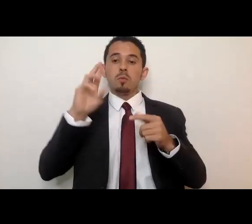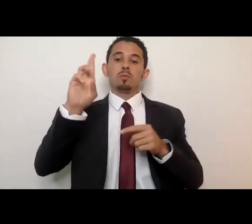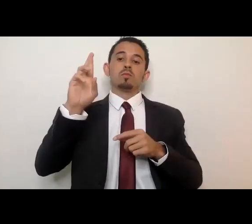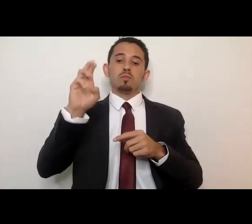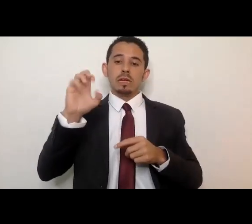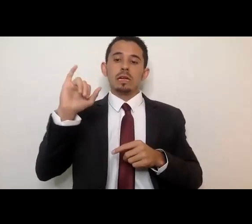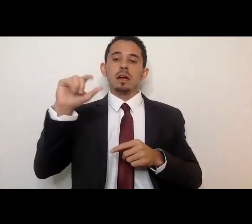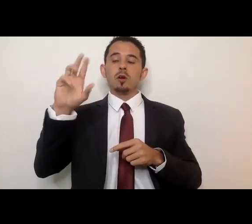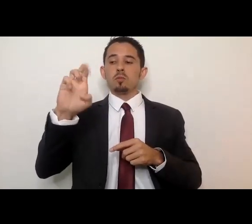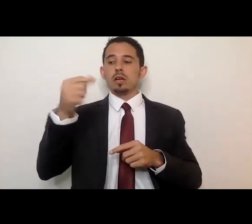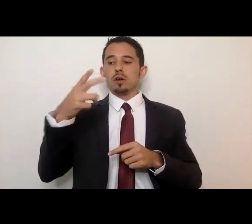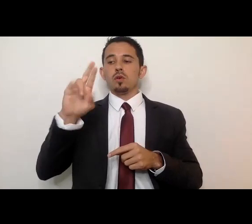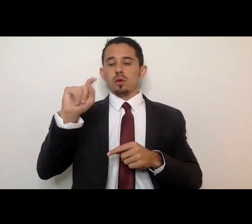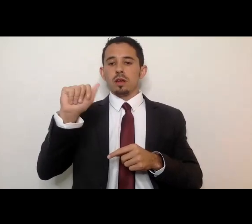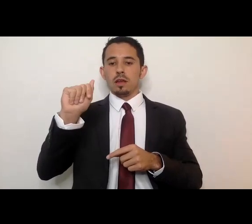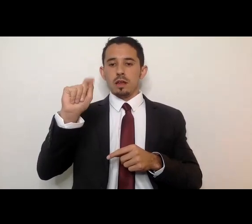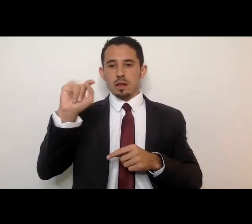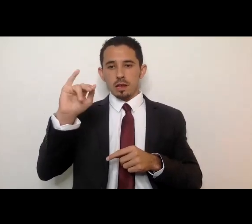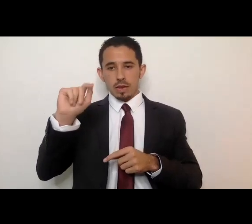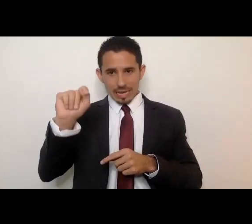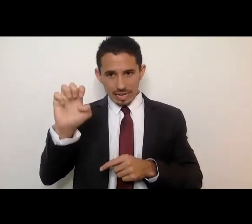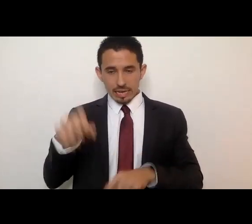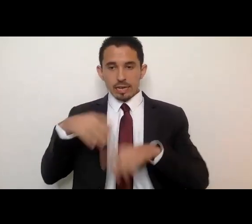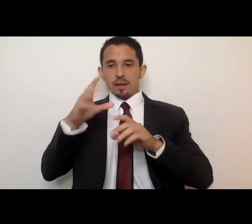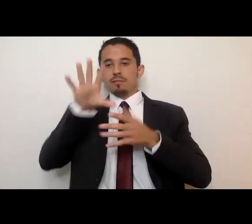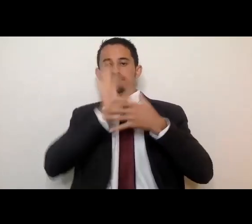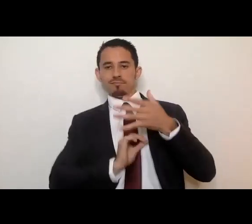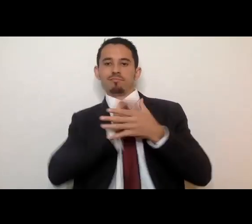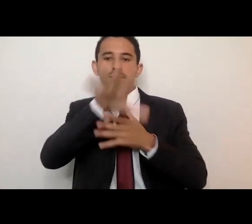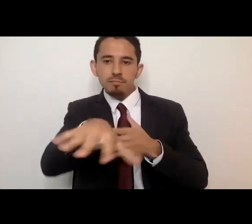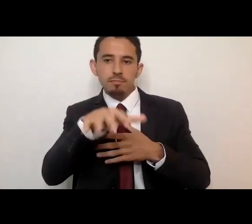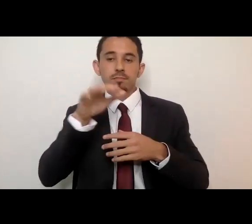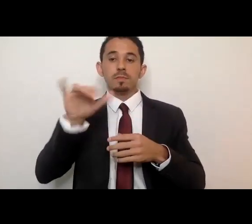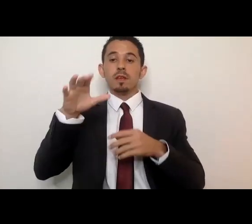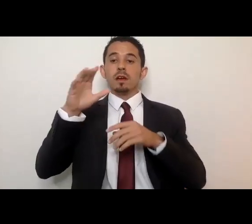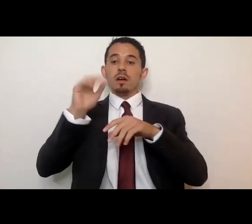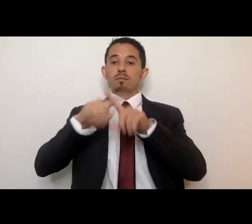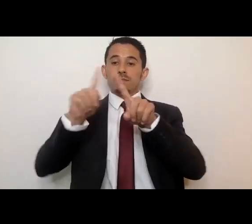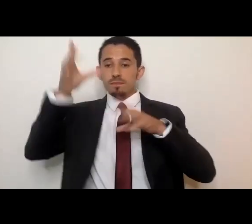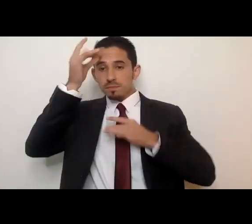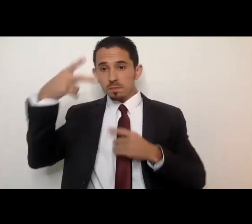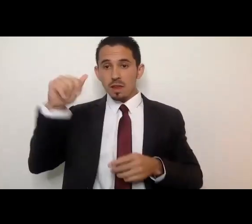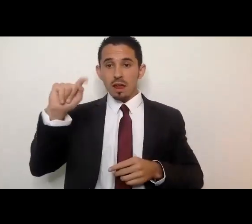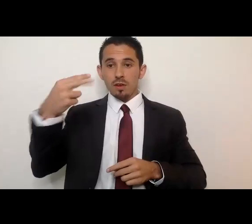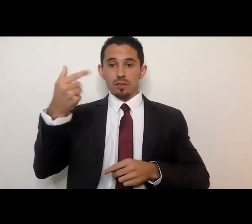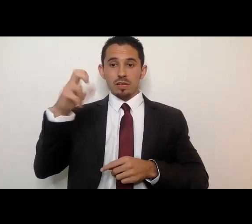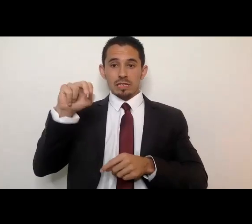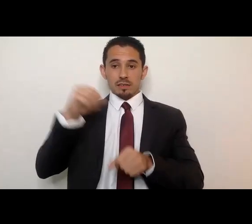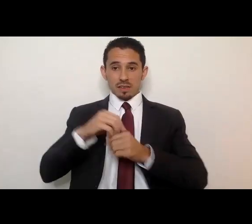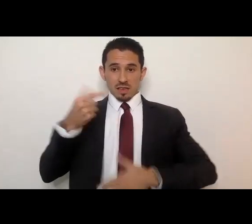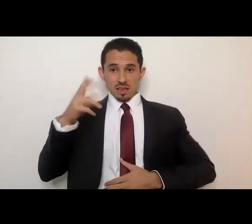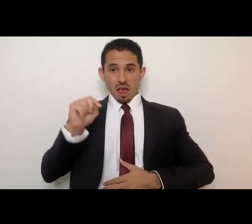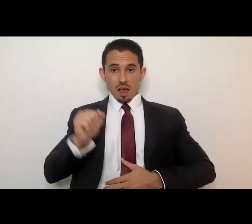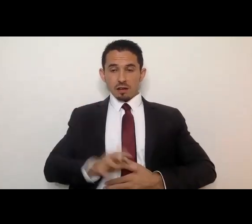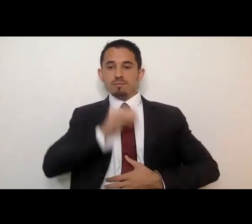start drawing a blood meal, they will also regurgitate back into the host.